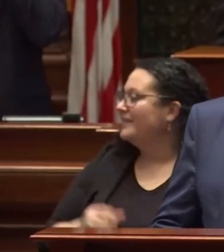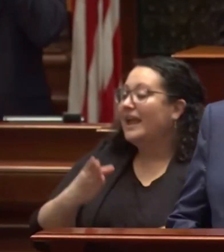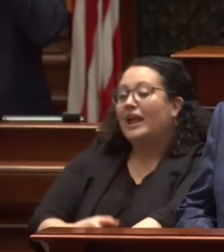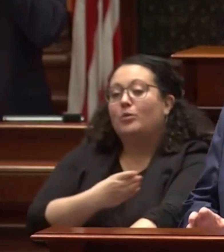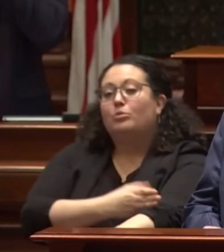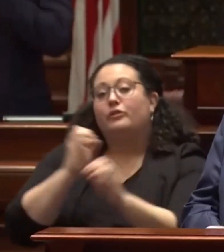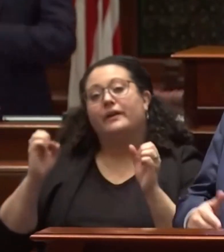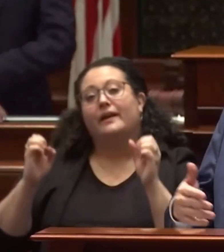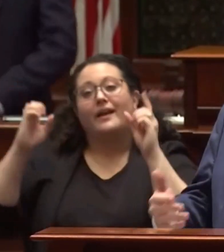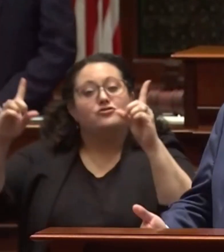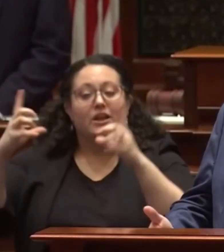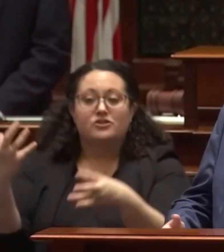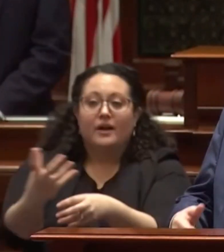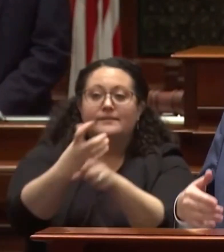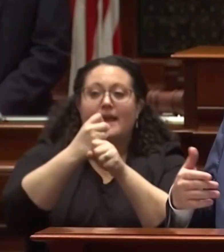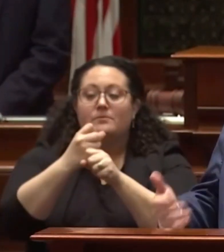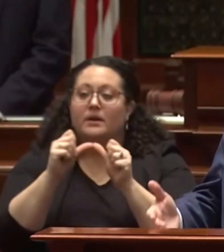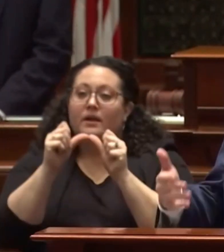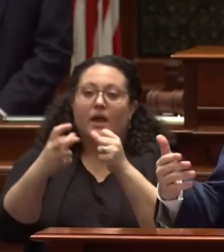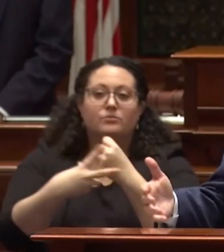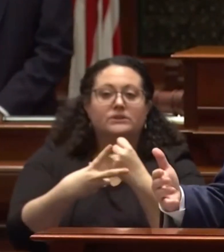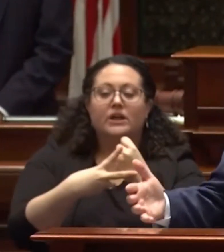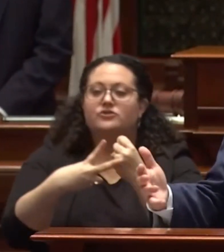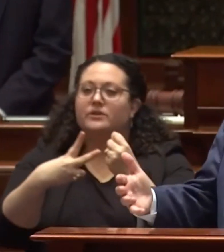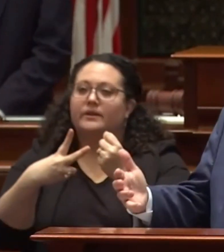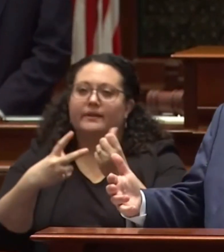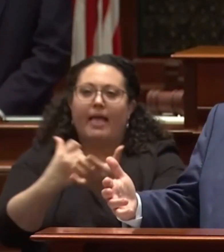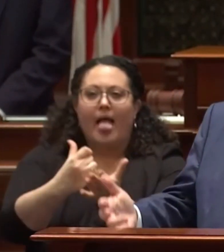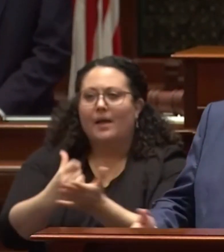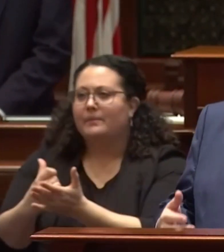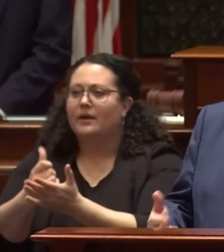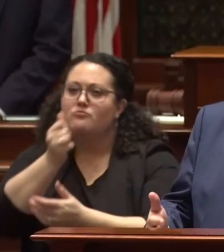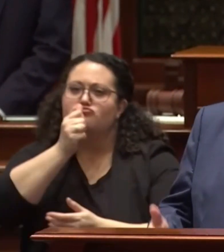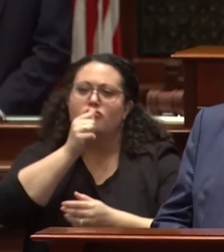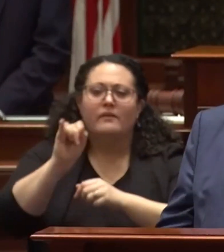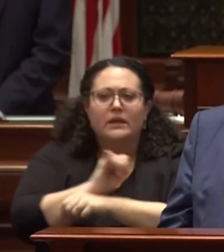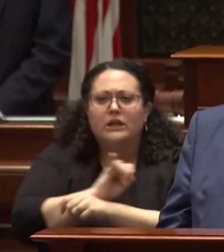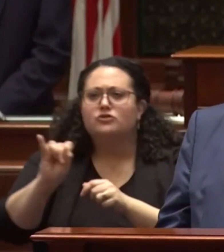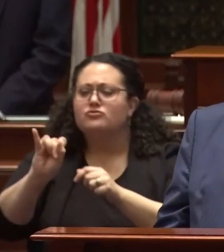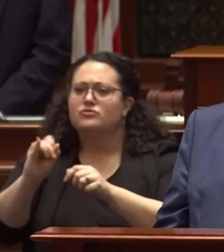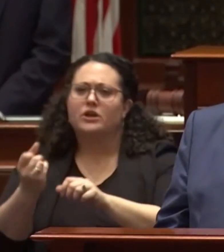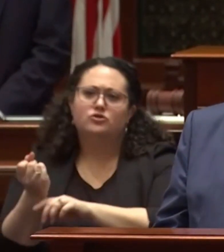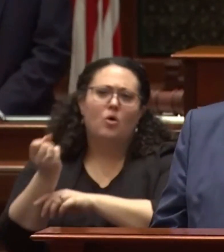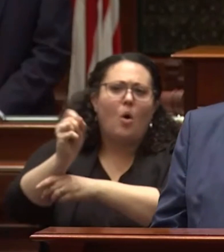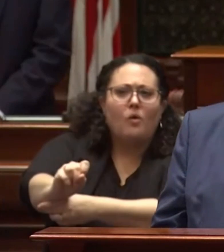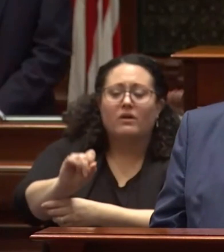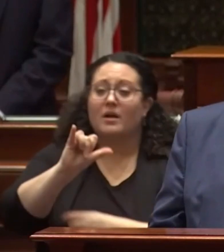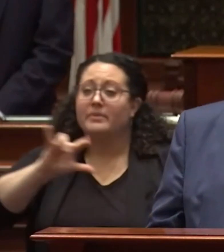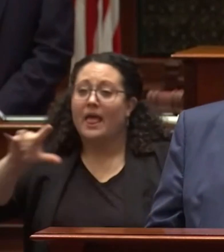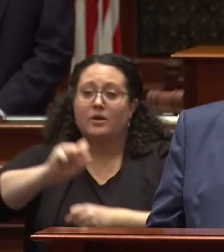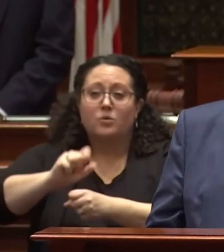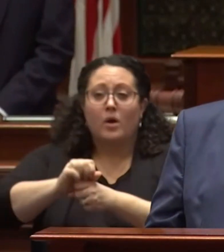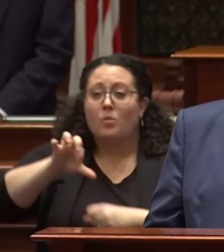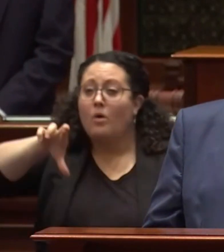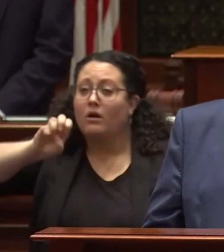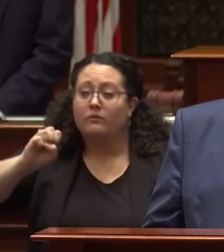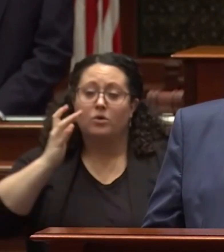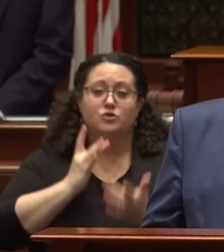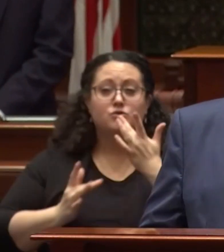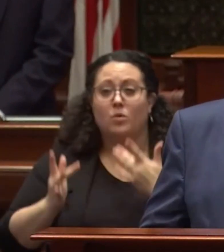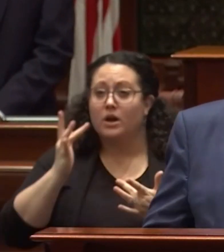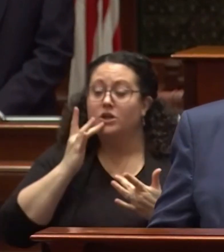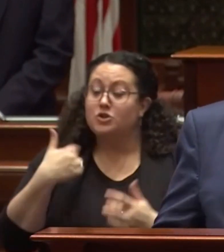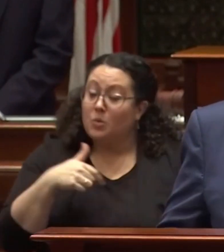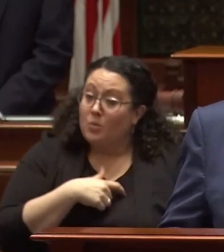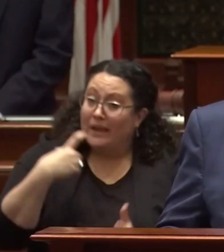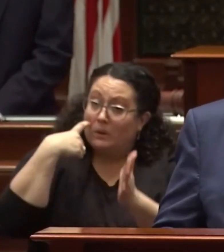Improving educational attainment and retention is assisting private industry to overcome the Illinois workforce shortage, and